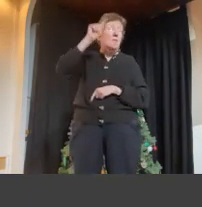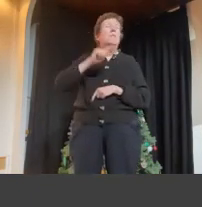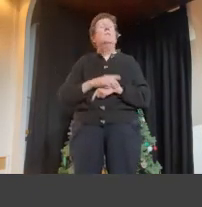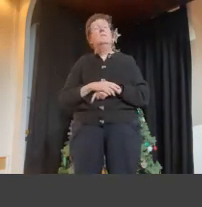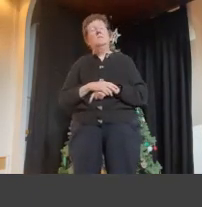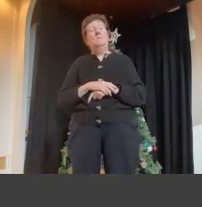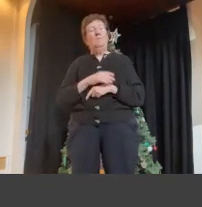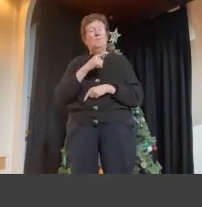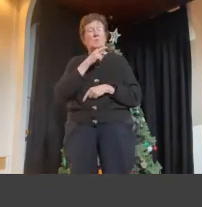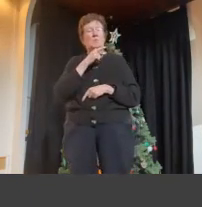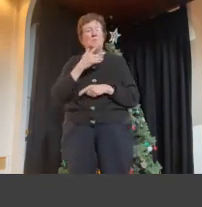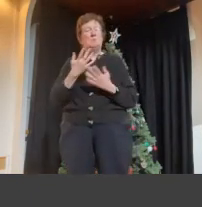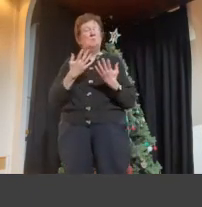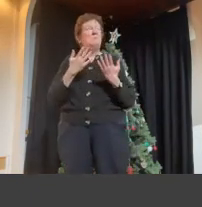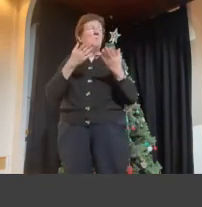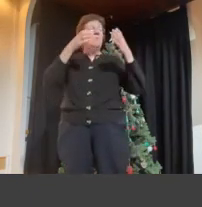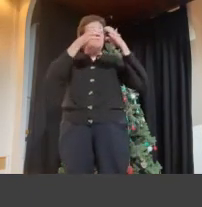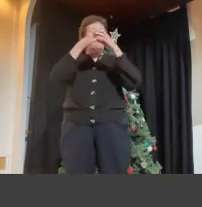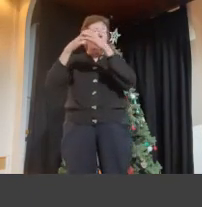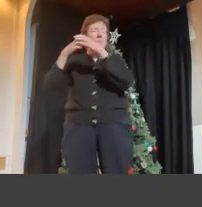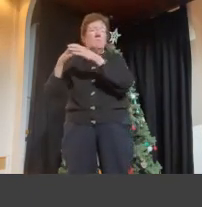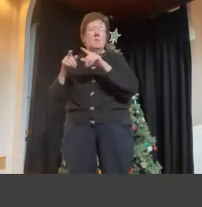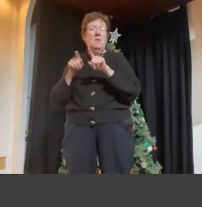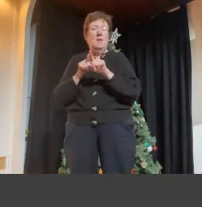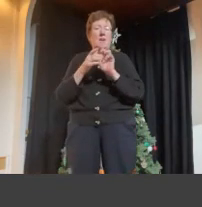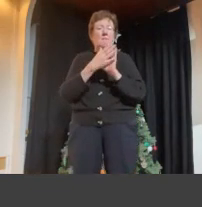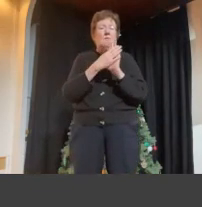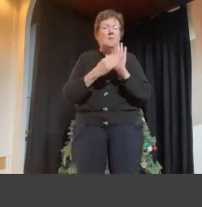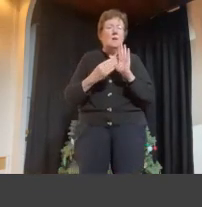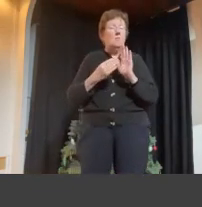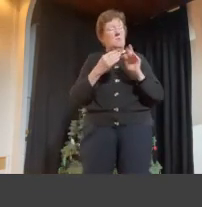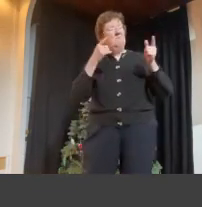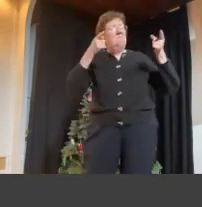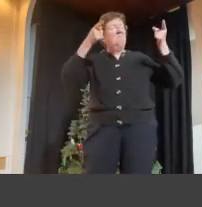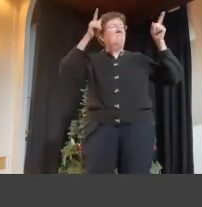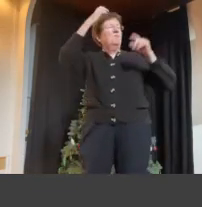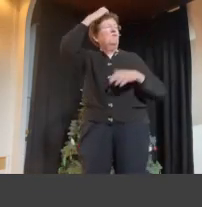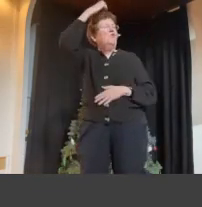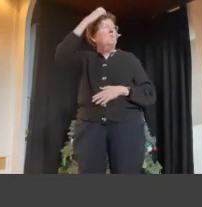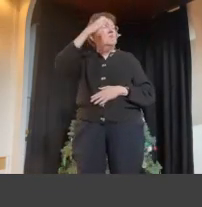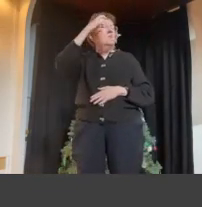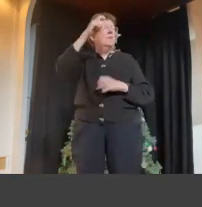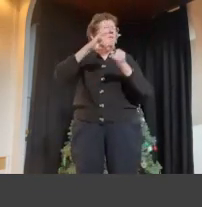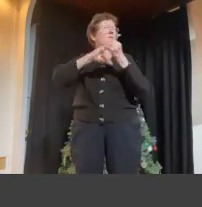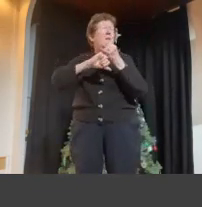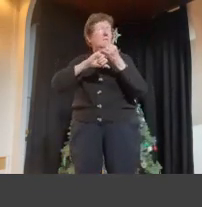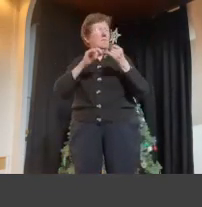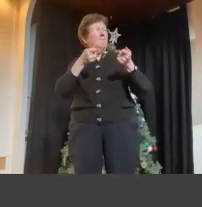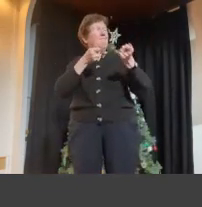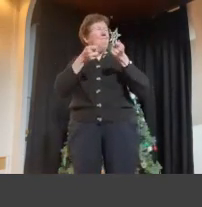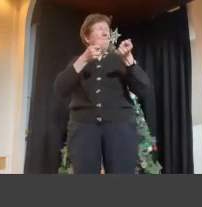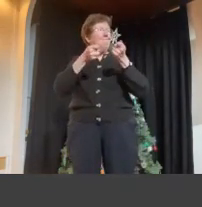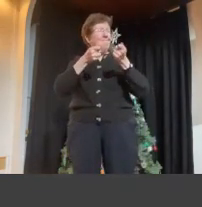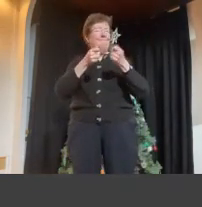Wales and in Scotland to allow for comparison. And these are the different categories of people that we interviewed. We wanted to